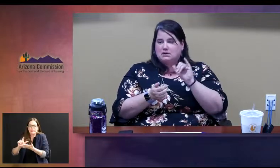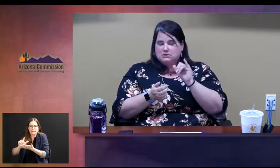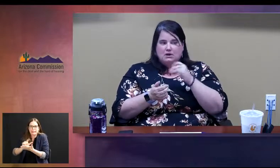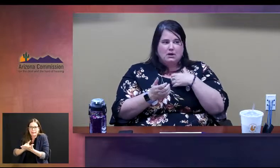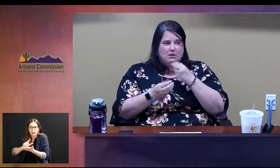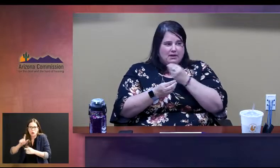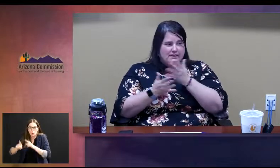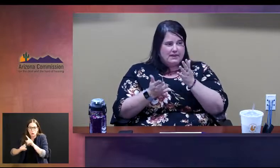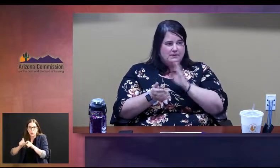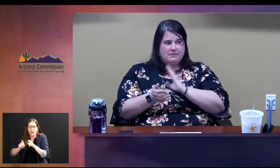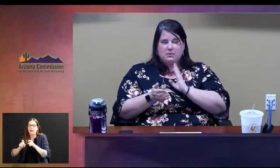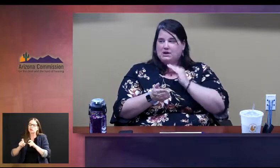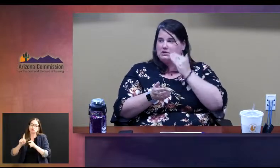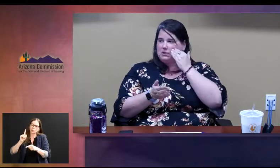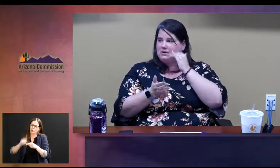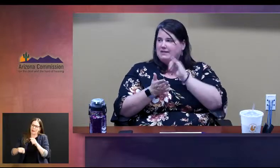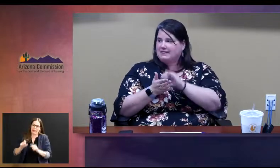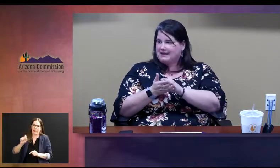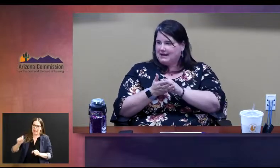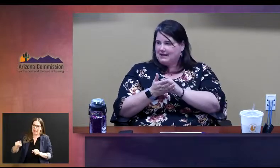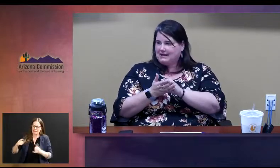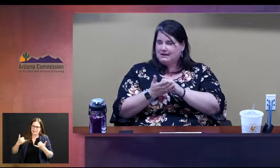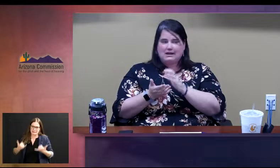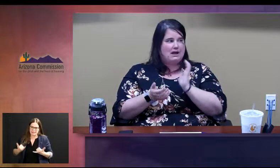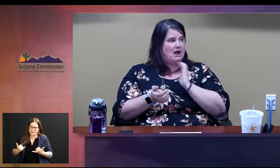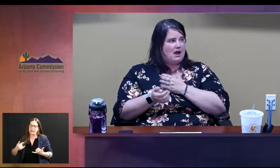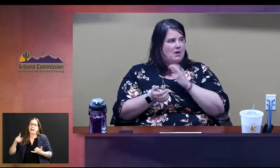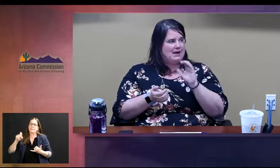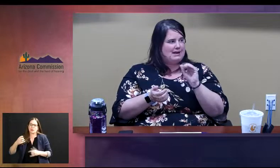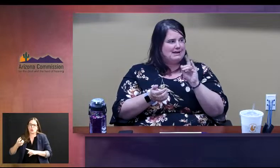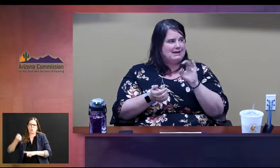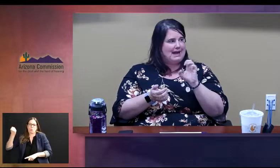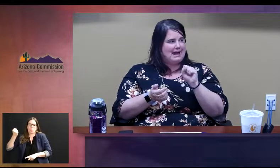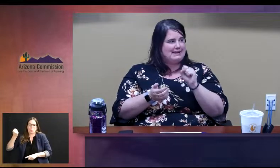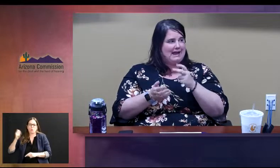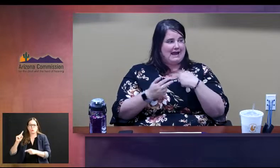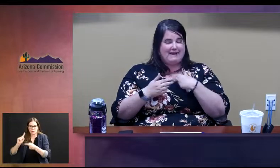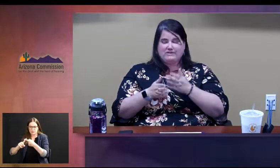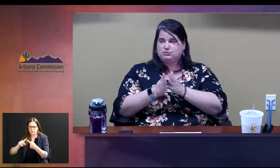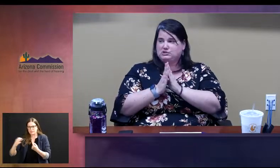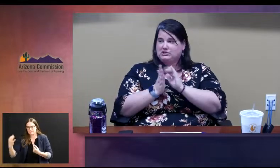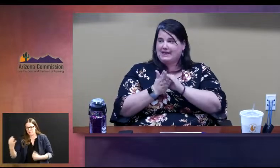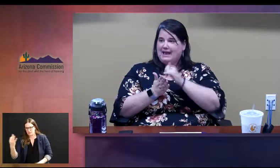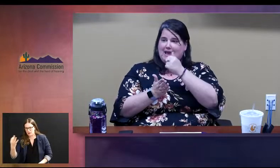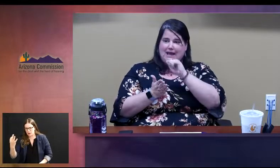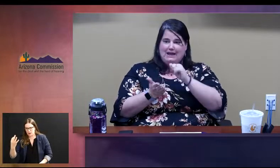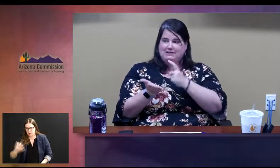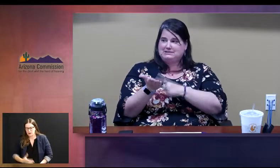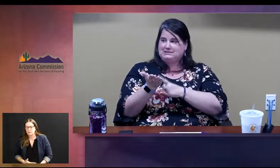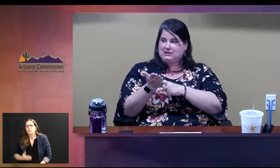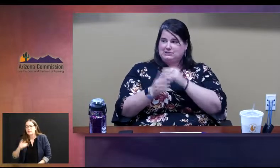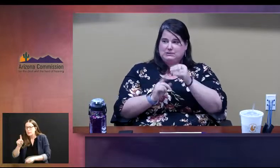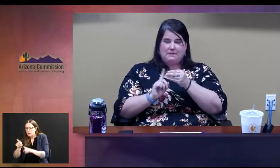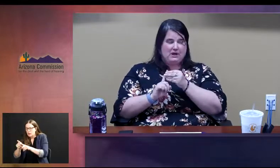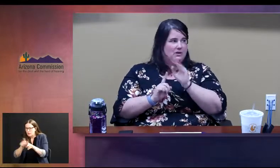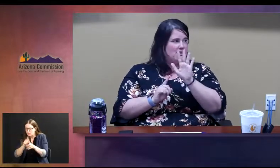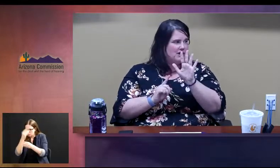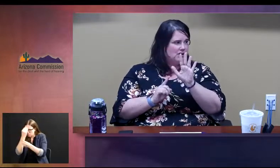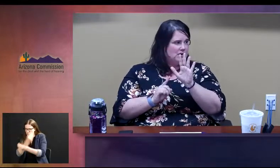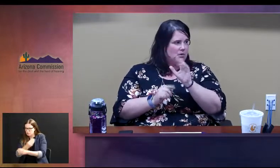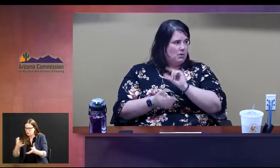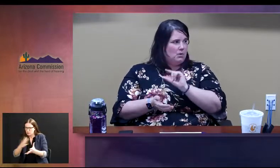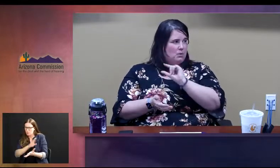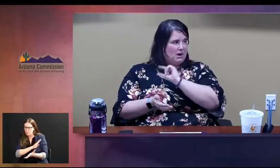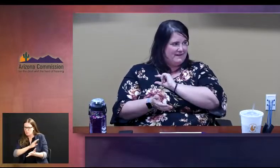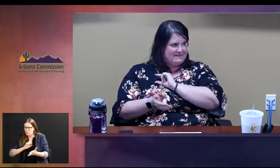be asked on Friday. I also want to let the board know that our candidates have requested that